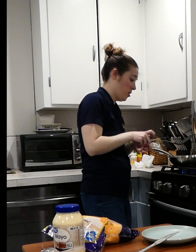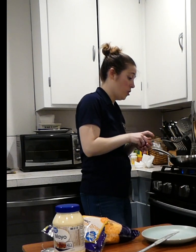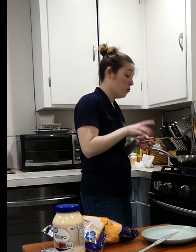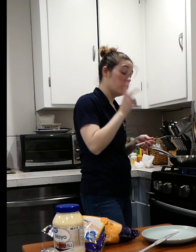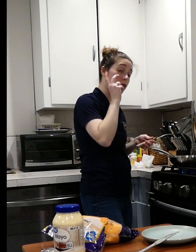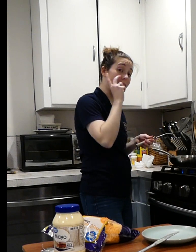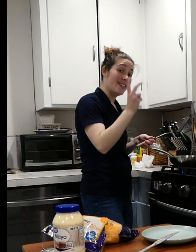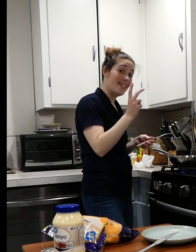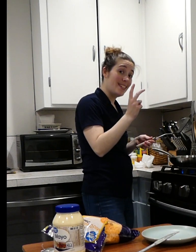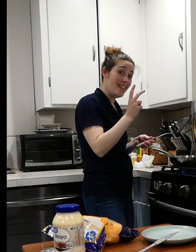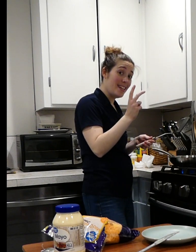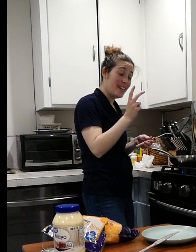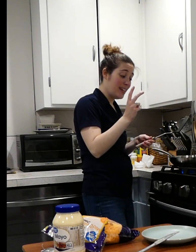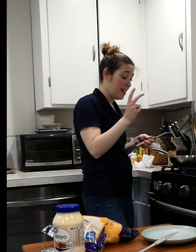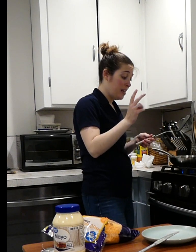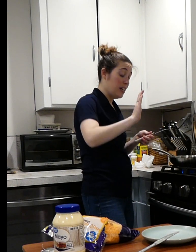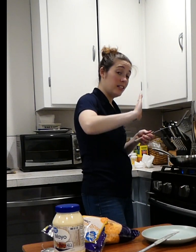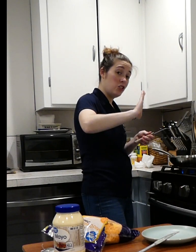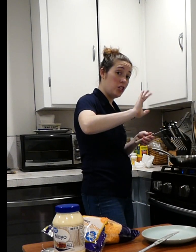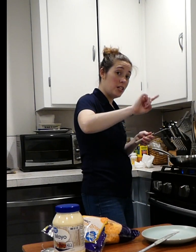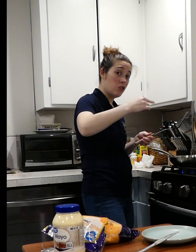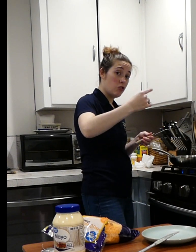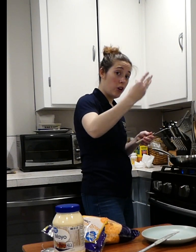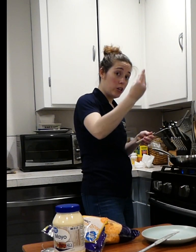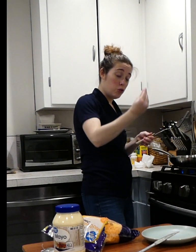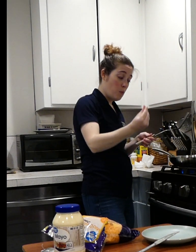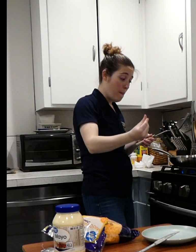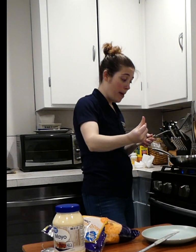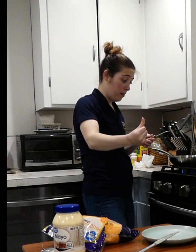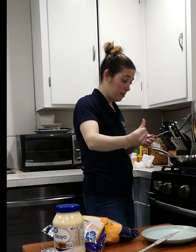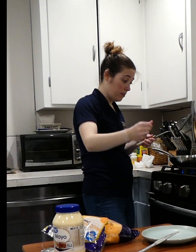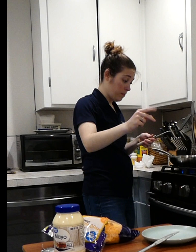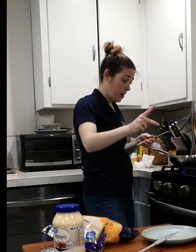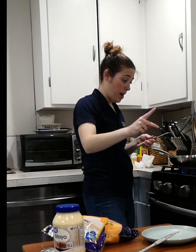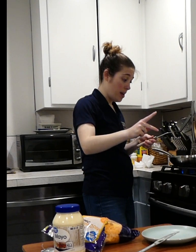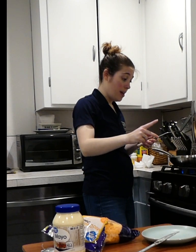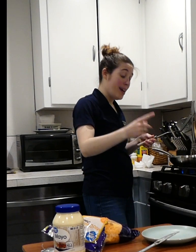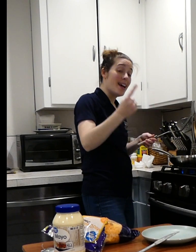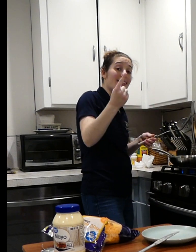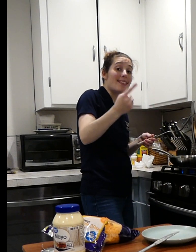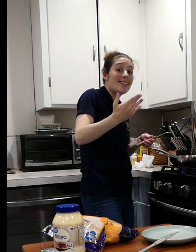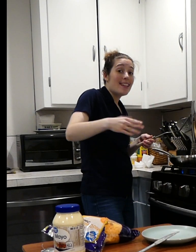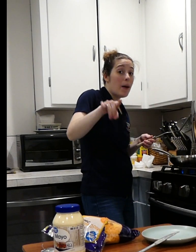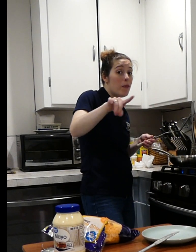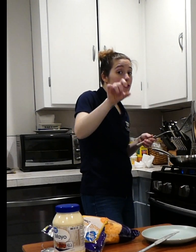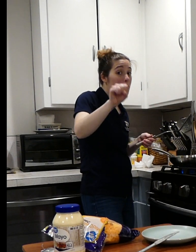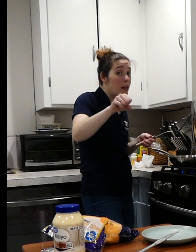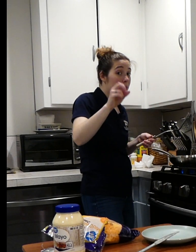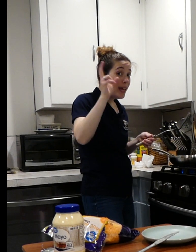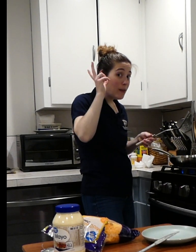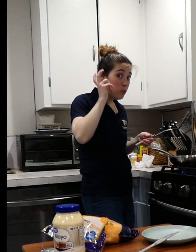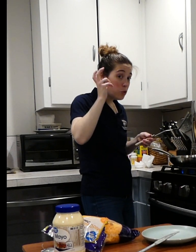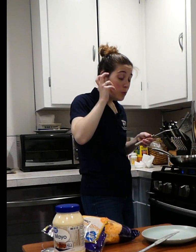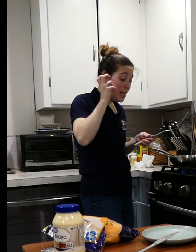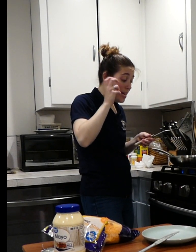So you're going to see the cheese starting to melt, okay? And some of you may be able to